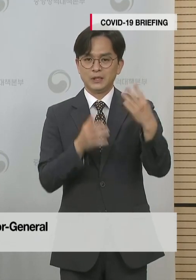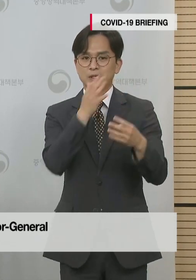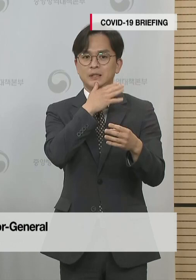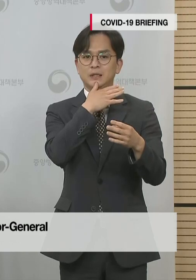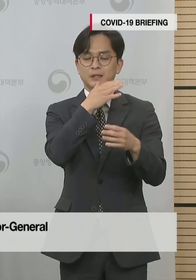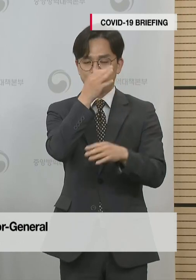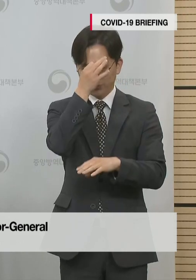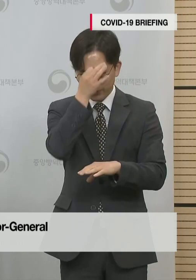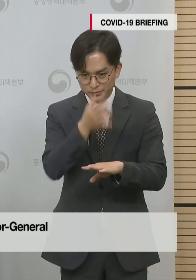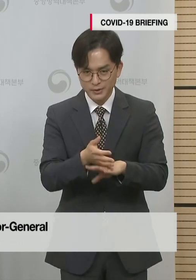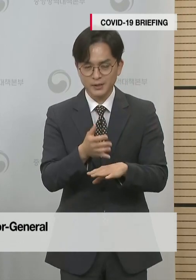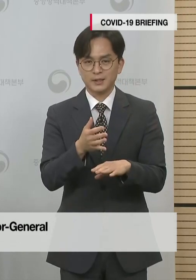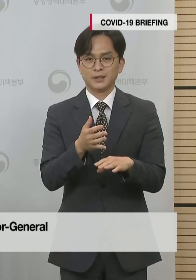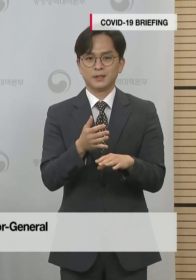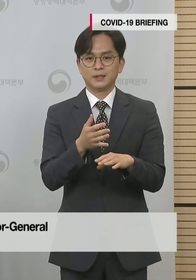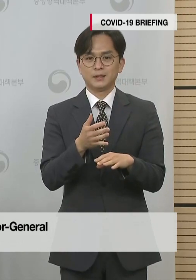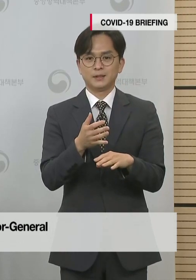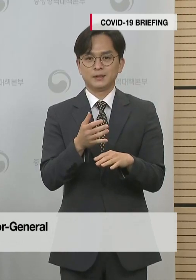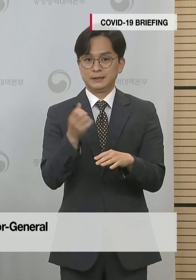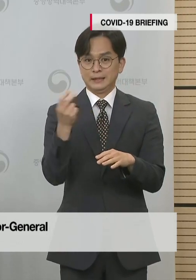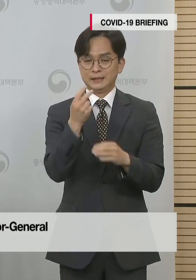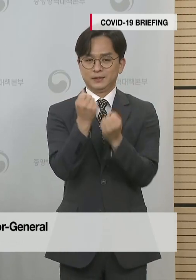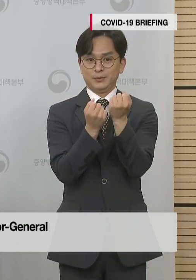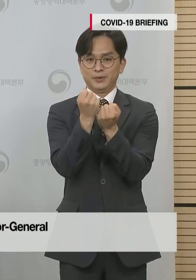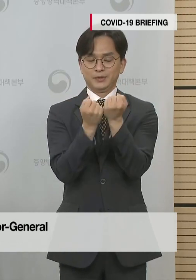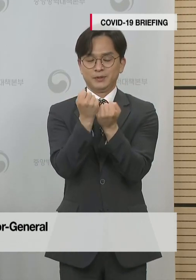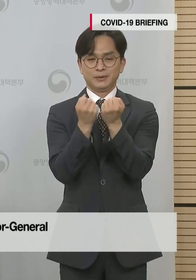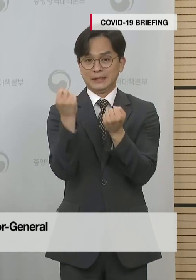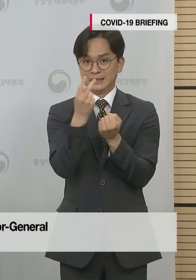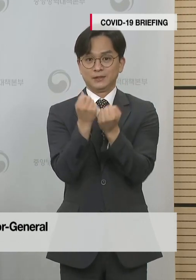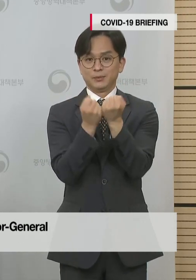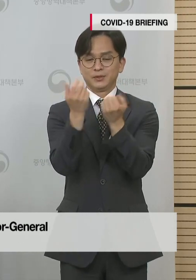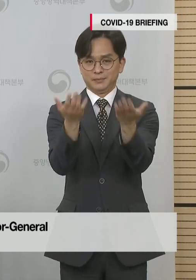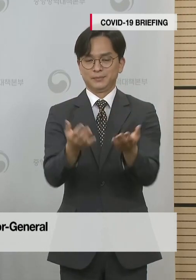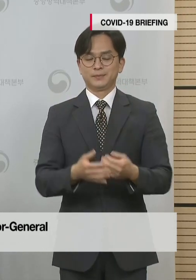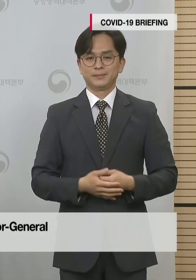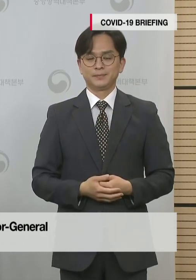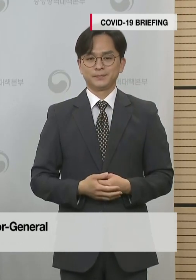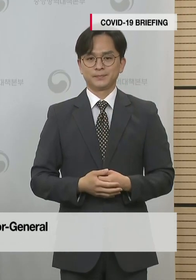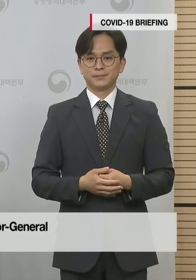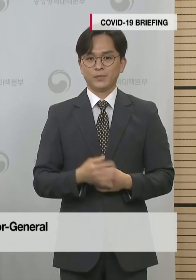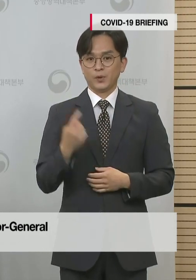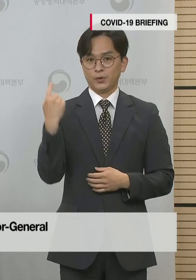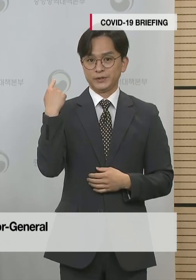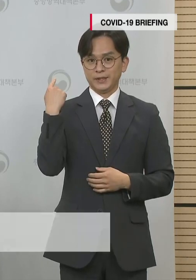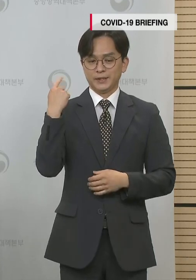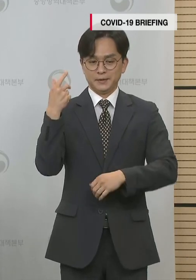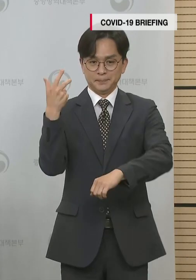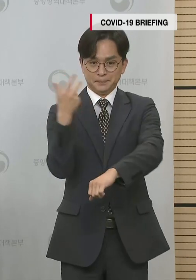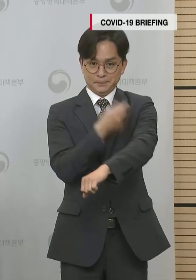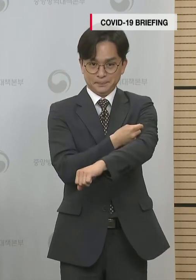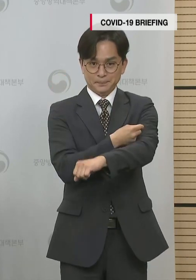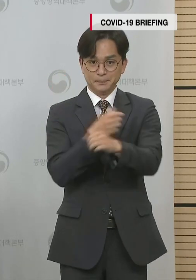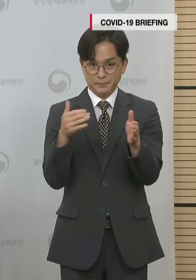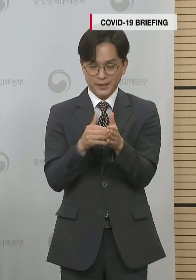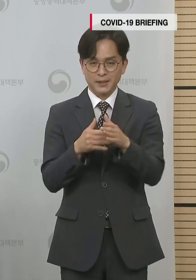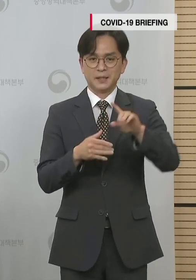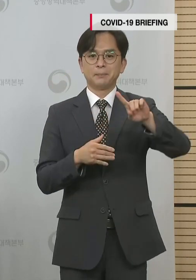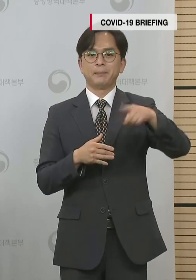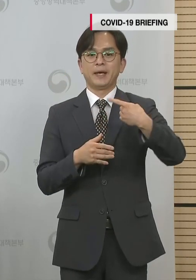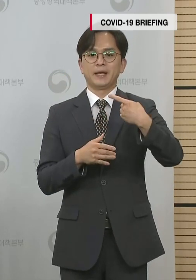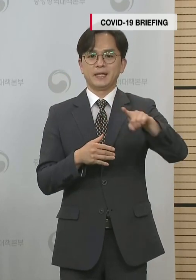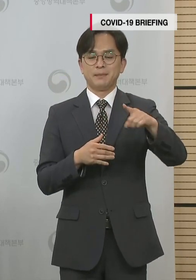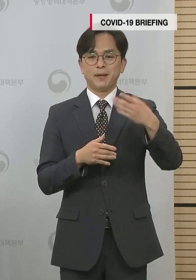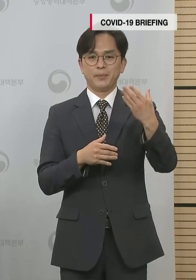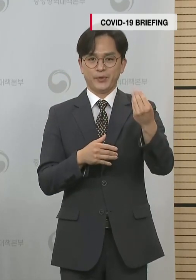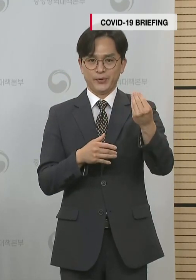first dose. My apologies. Let me repeat myself and make myself more clear. And